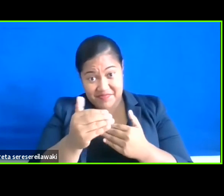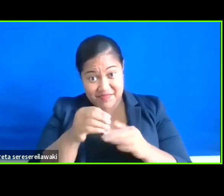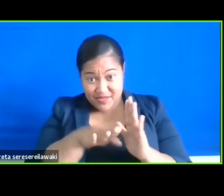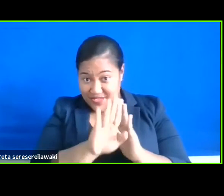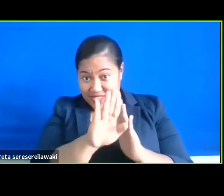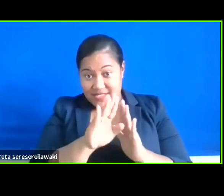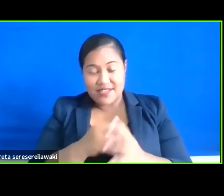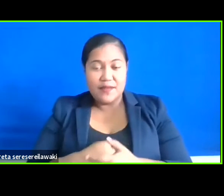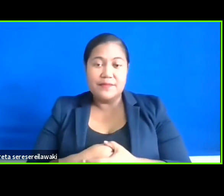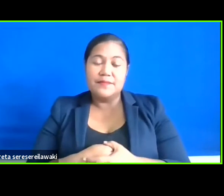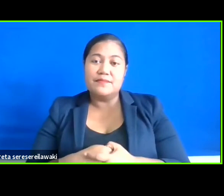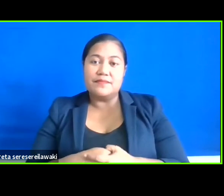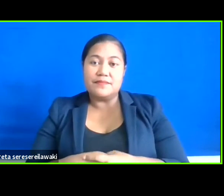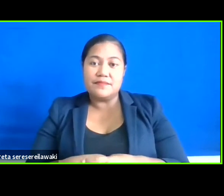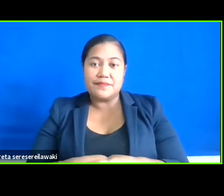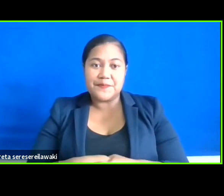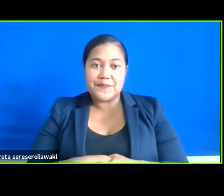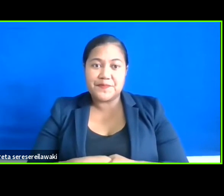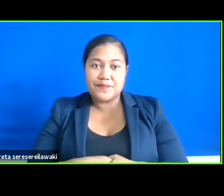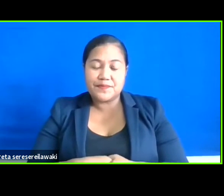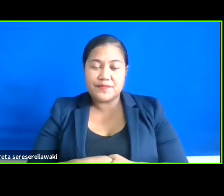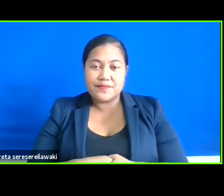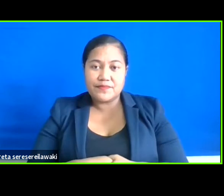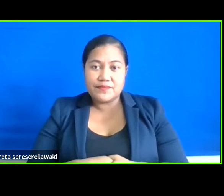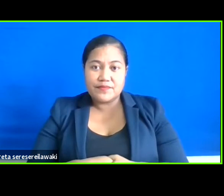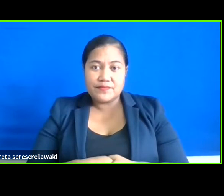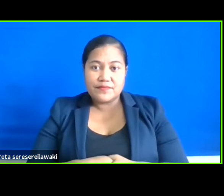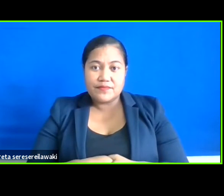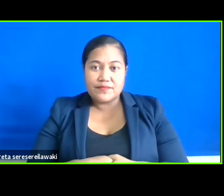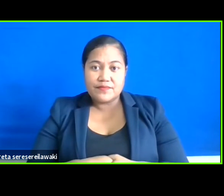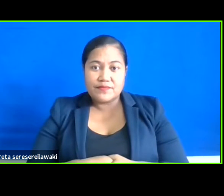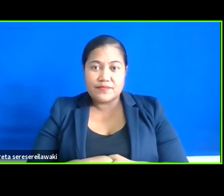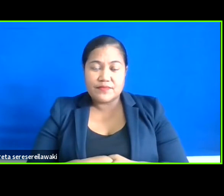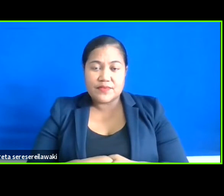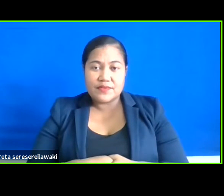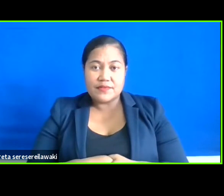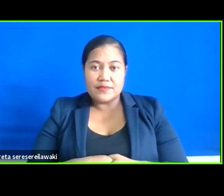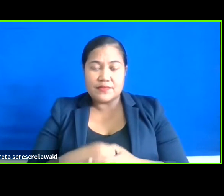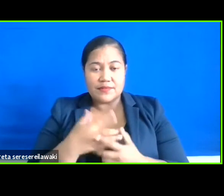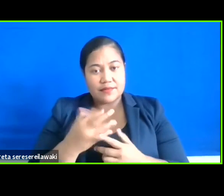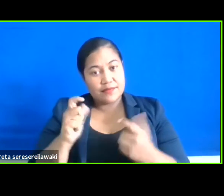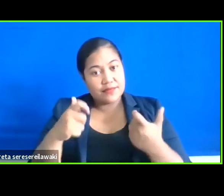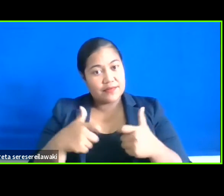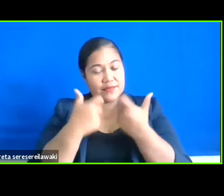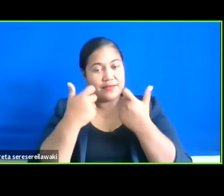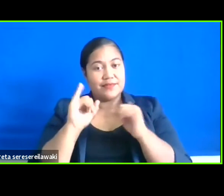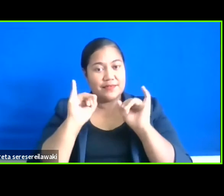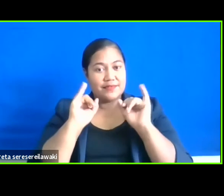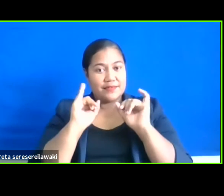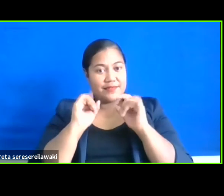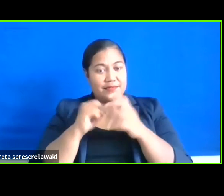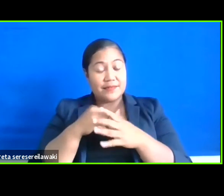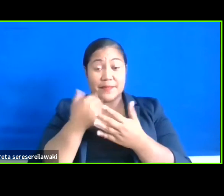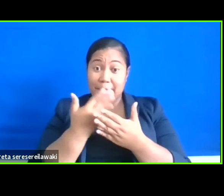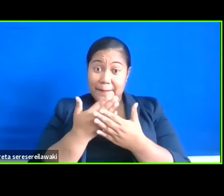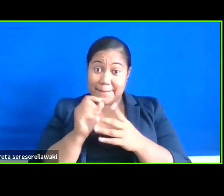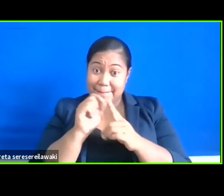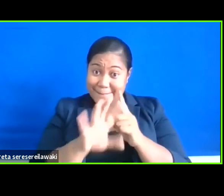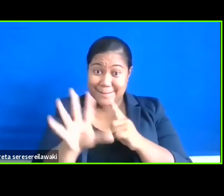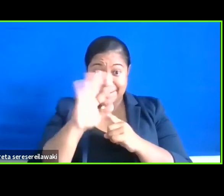some also some challenging issues that the Pacific are trying to address